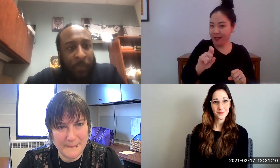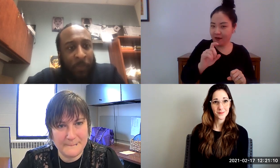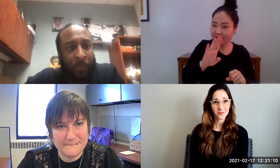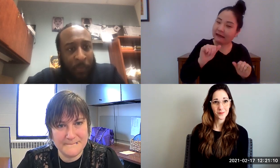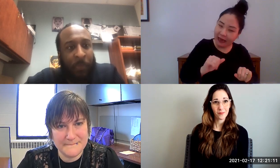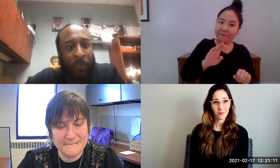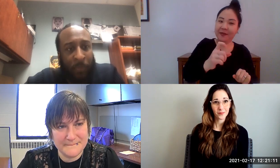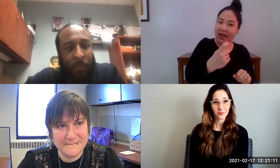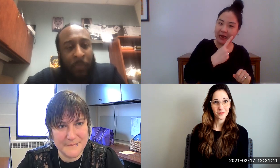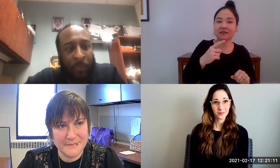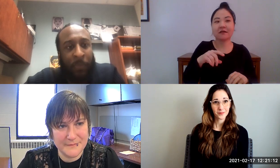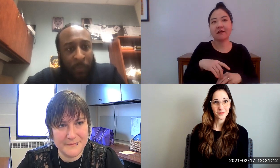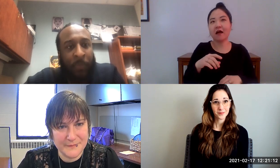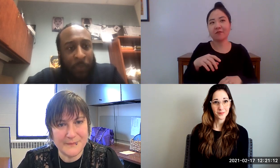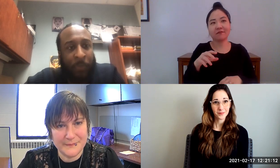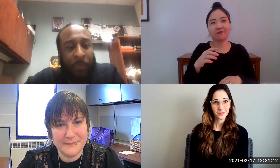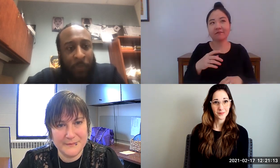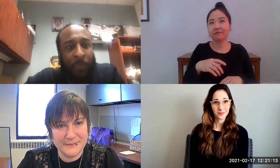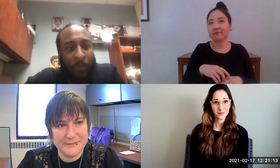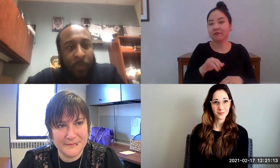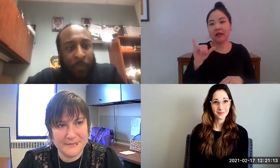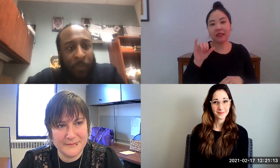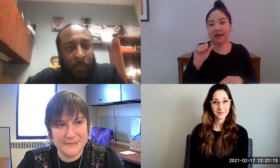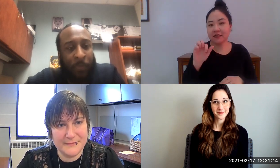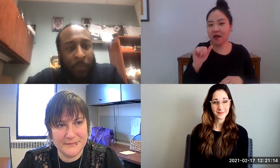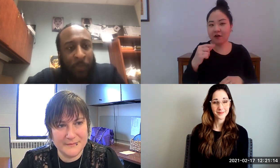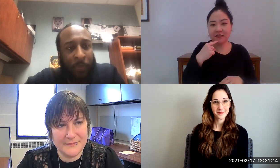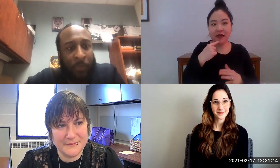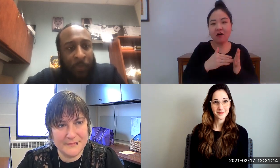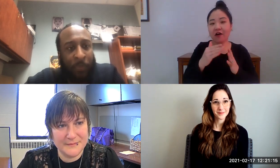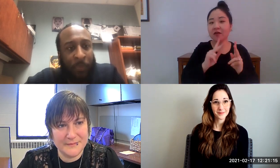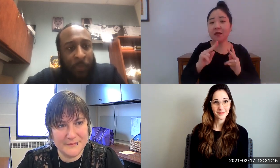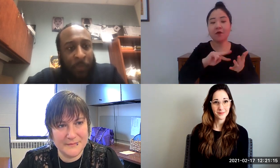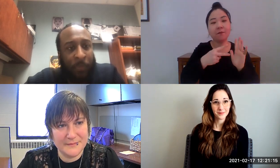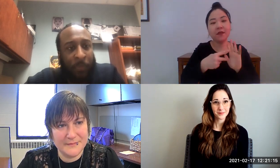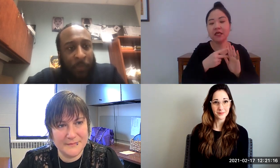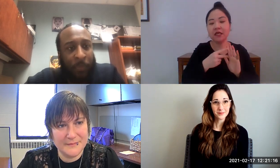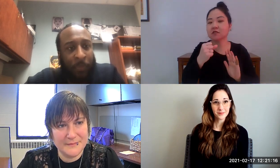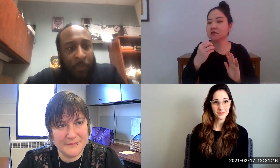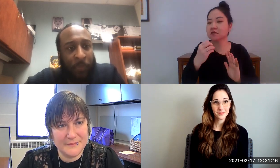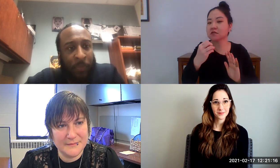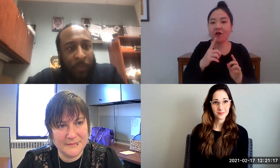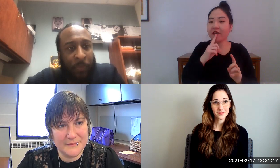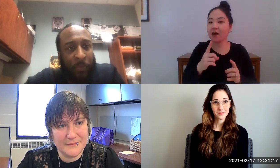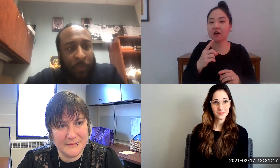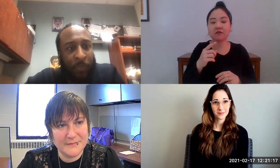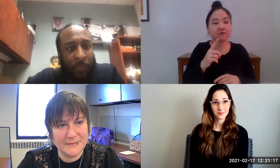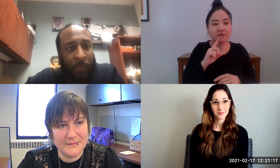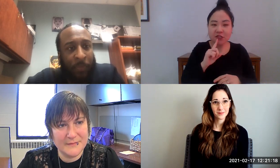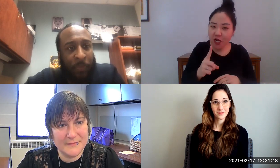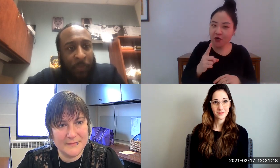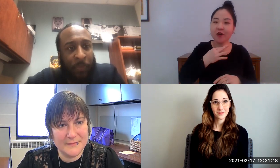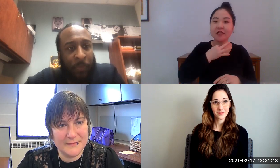questions can be asked. Um, like Sarah said, often people mean so well. They